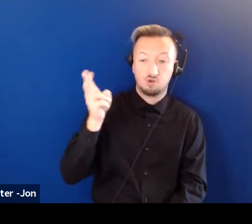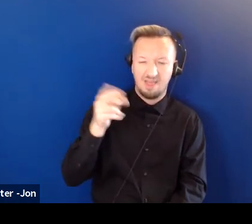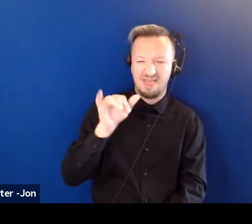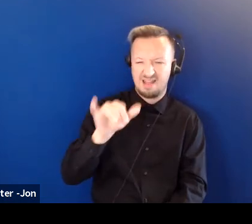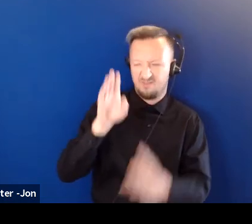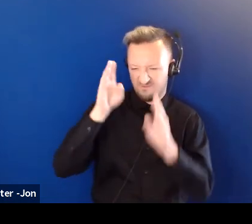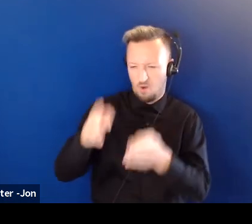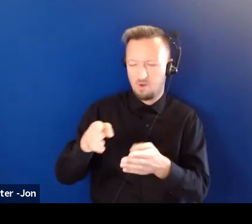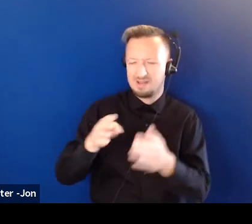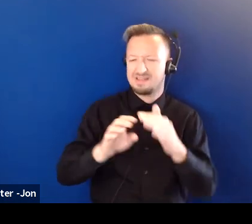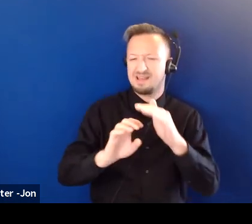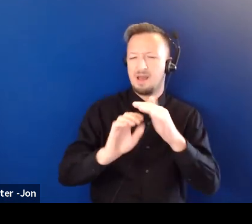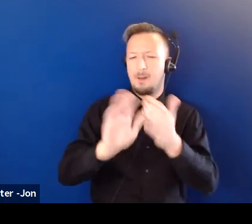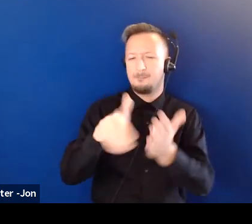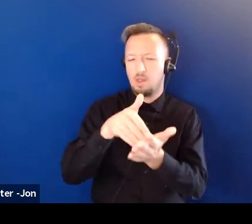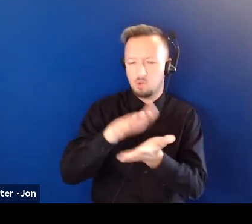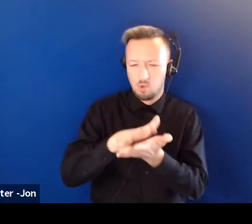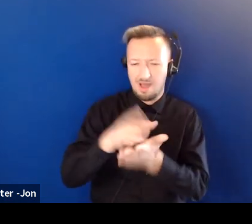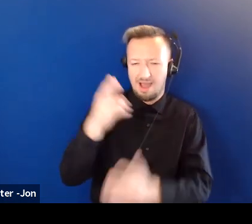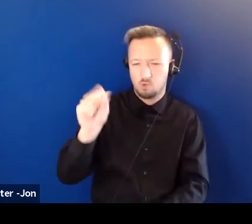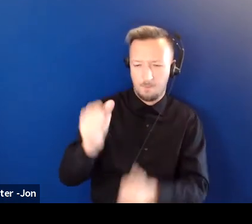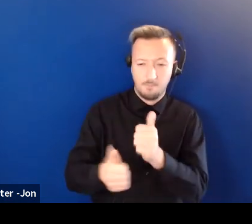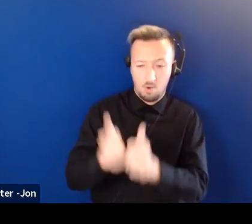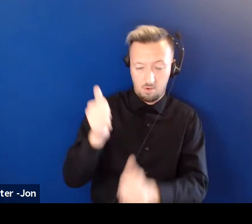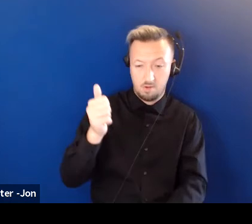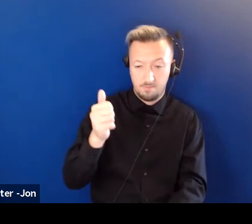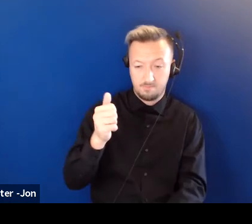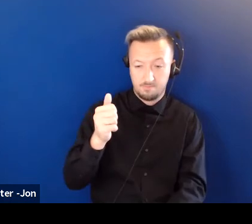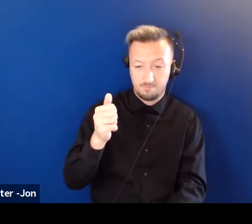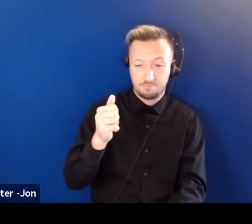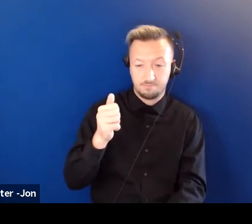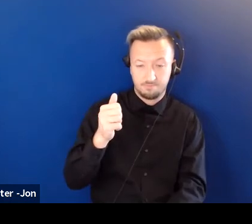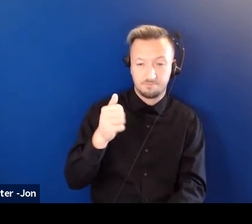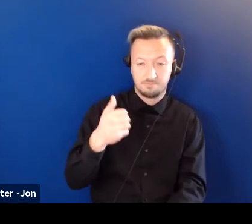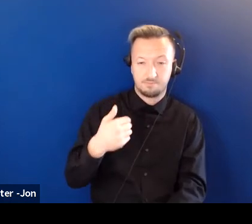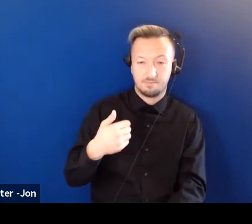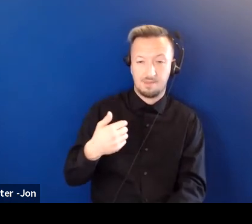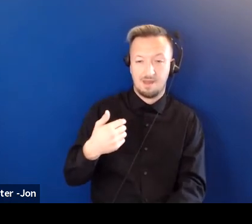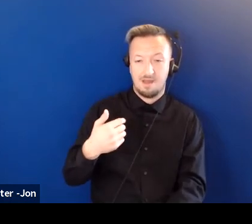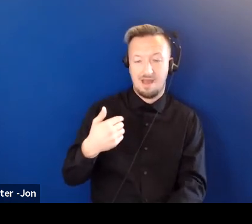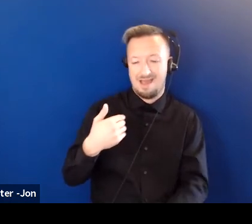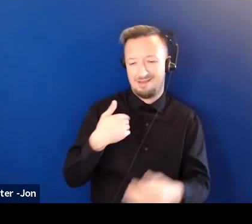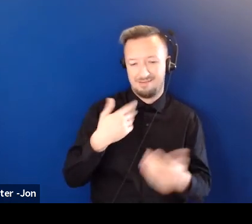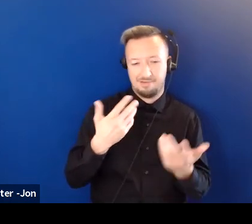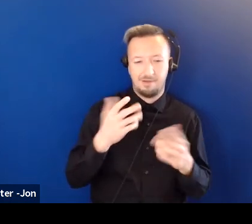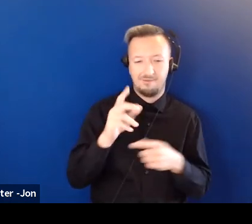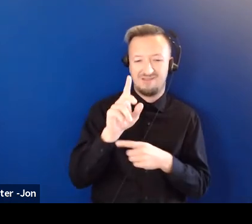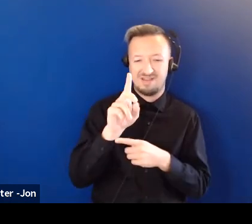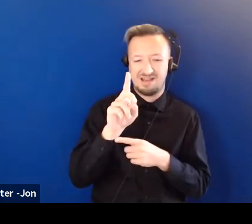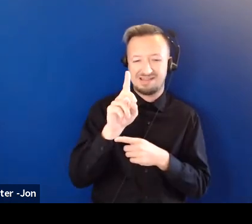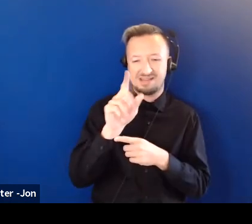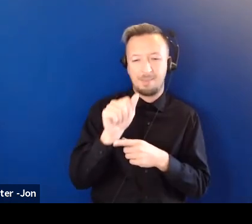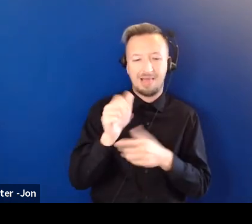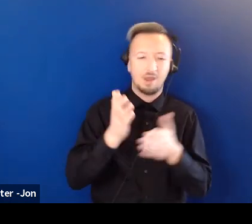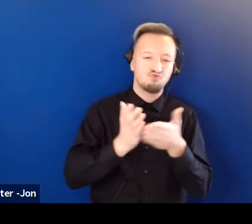really our high school students. I have multiple versions of a disability rights timeline. There's